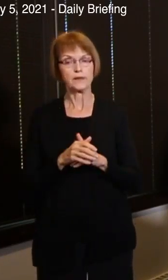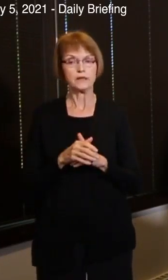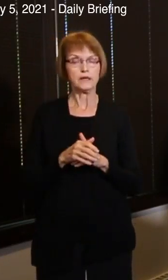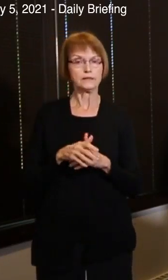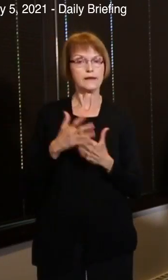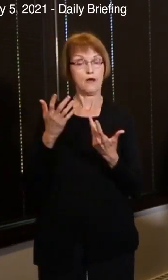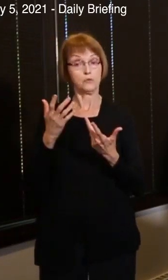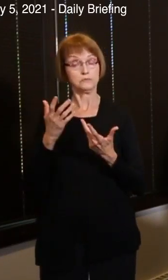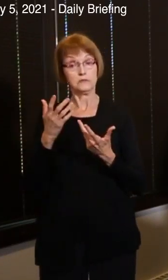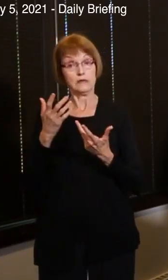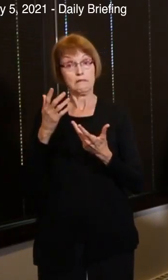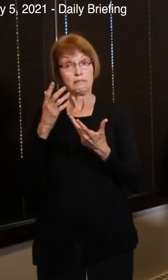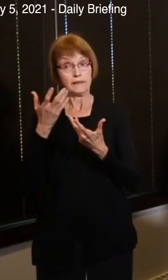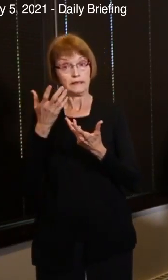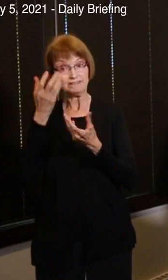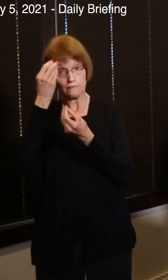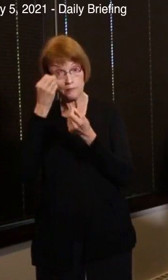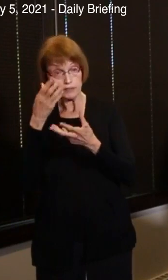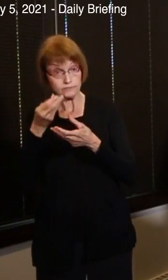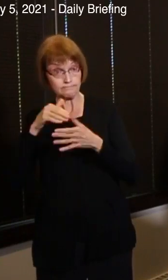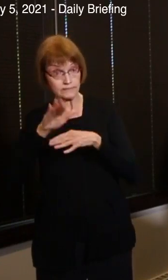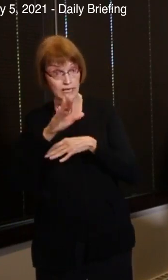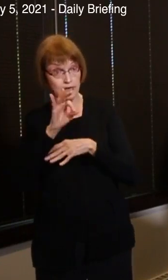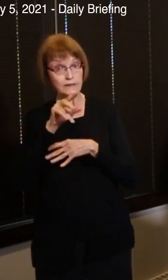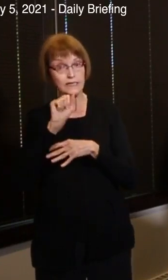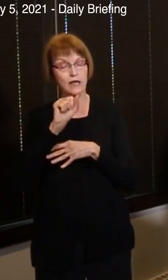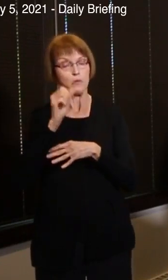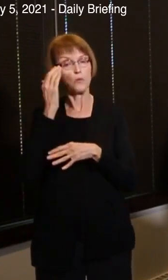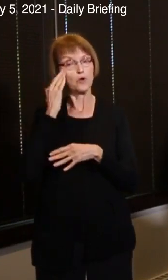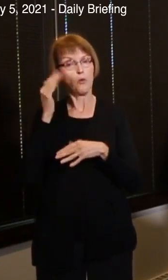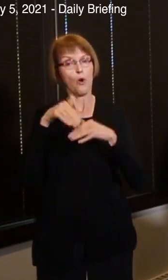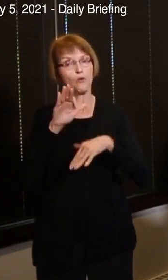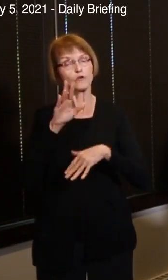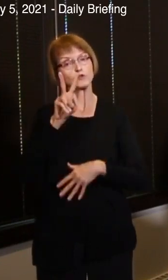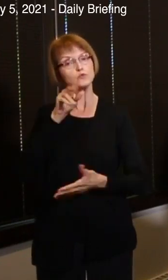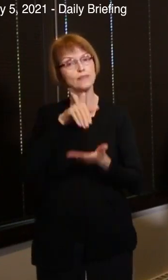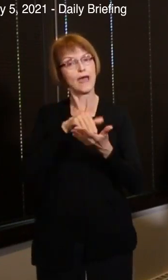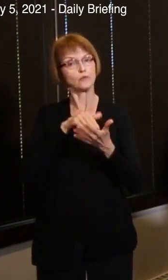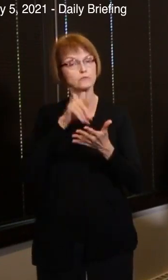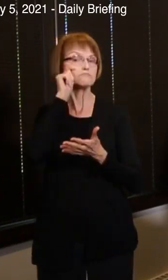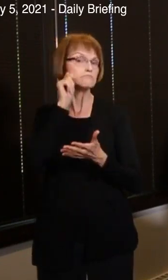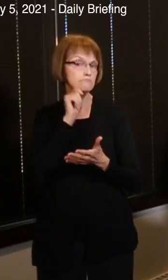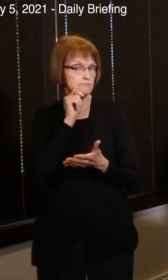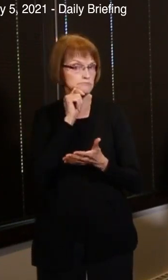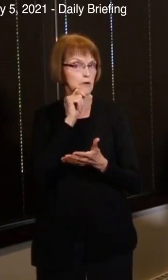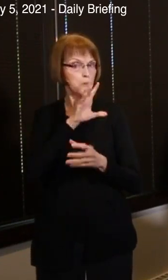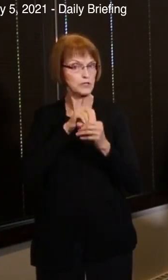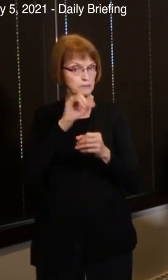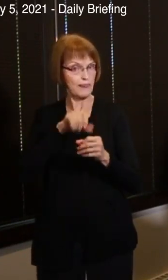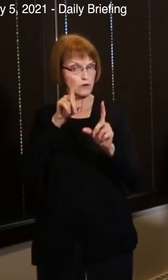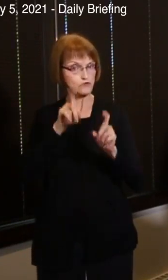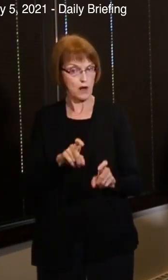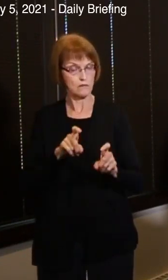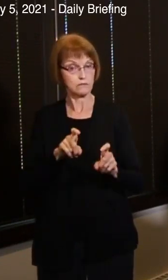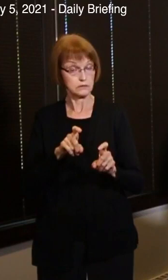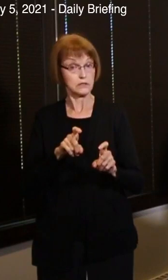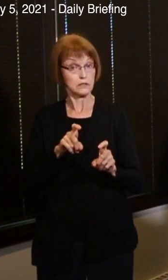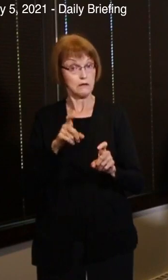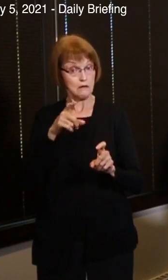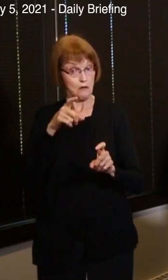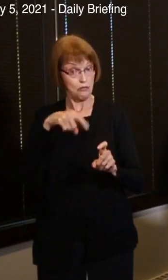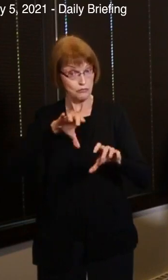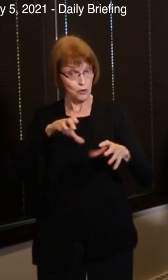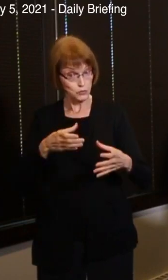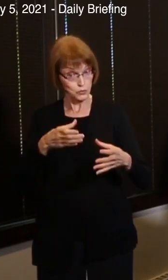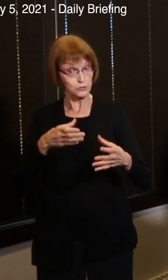to the FDA that more than 2,000 adolescents participated in the trial, and none of the participants who